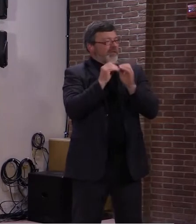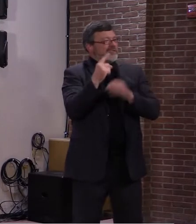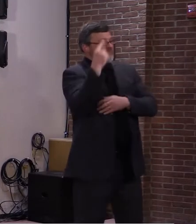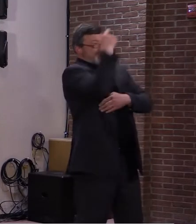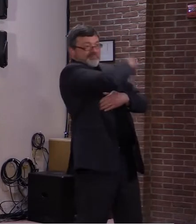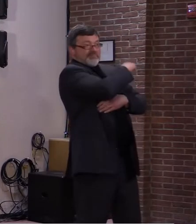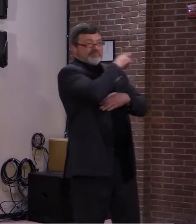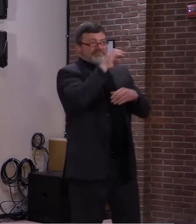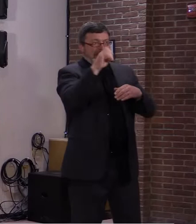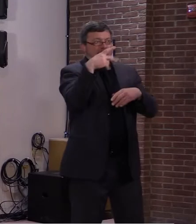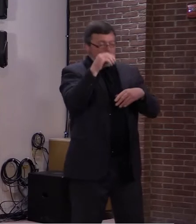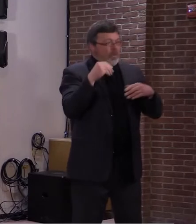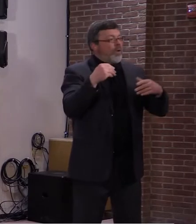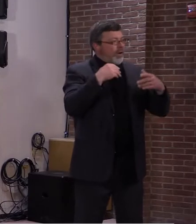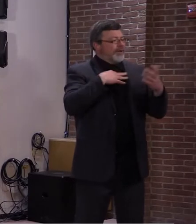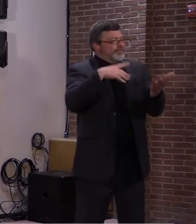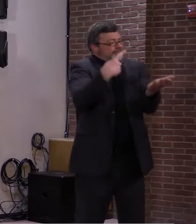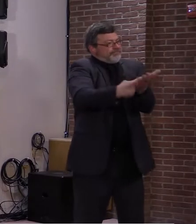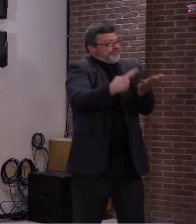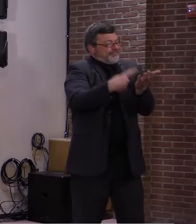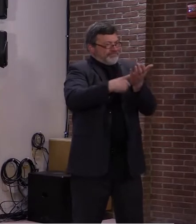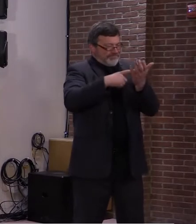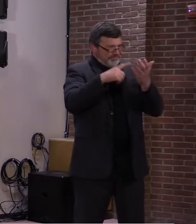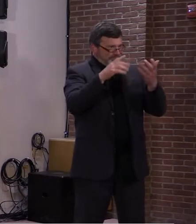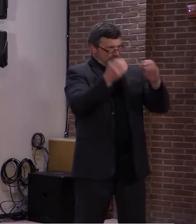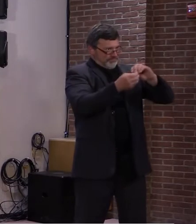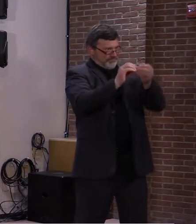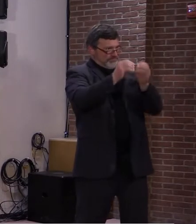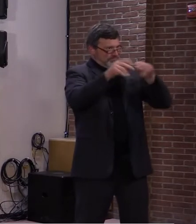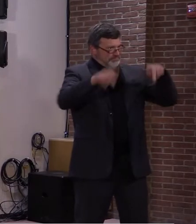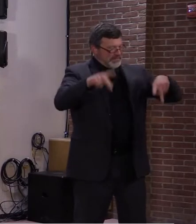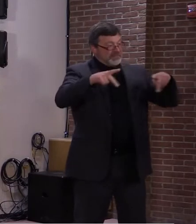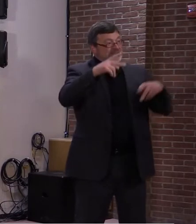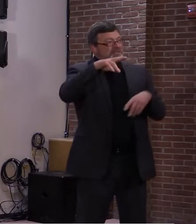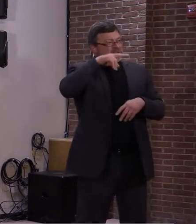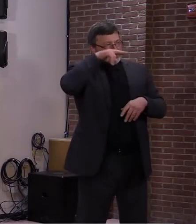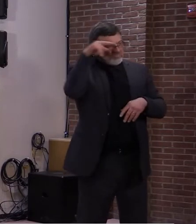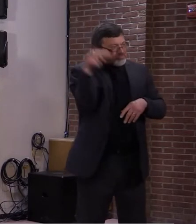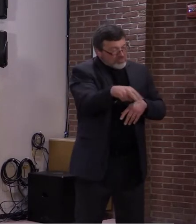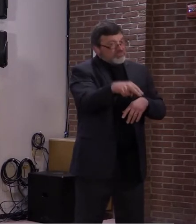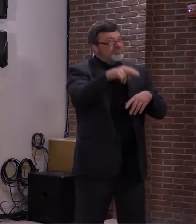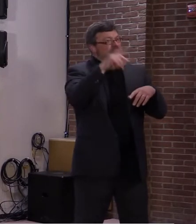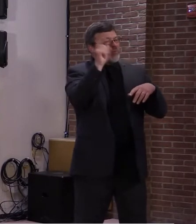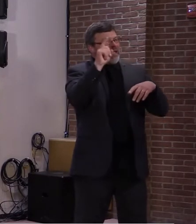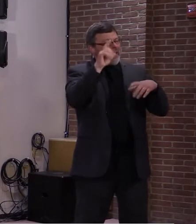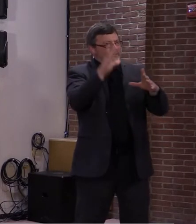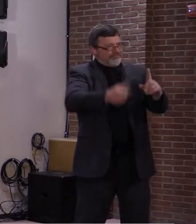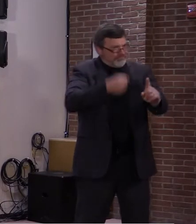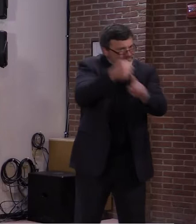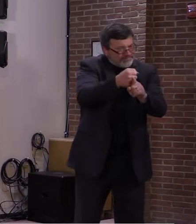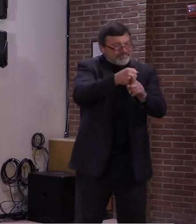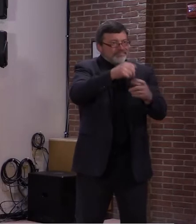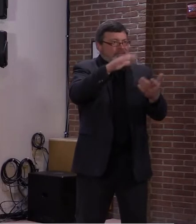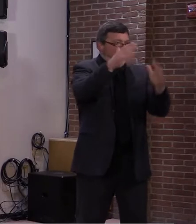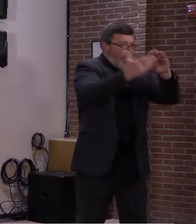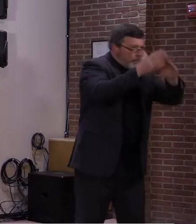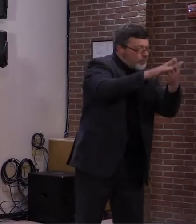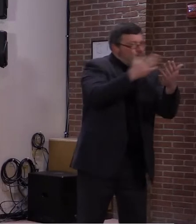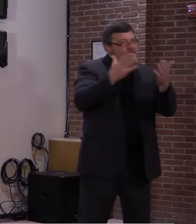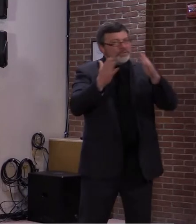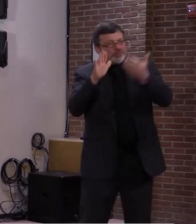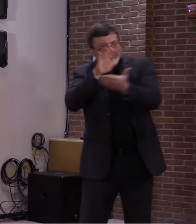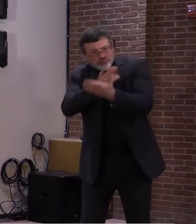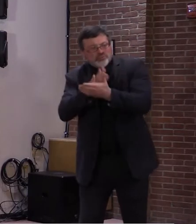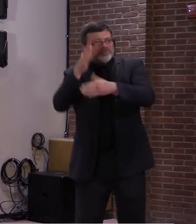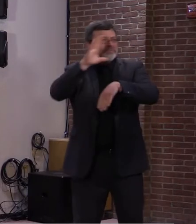that impacts the workforce, our schools, and our economy. As we talked about, in the last 20 years,